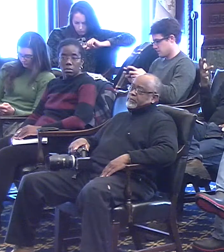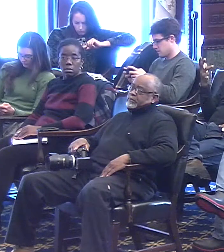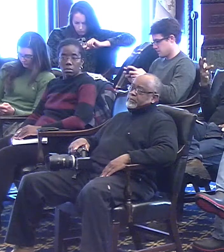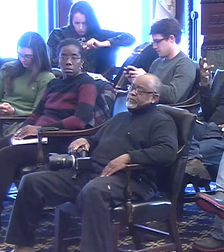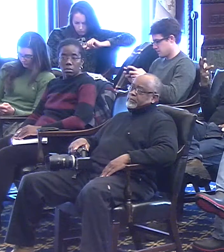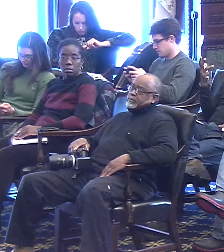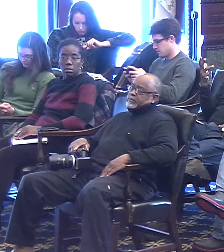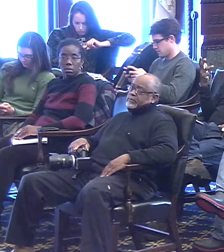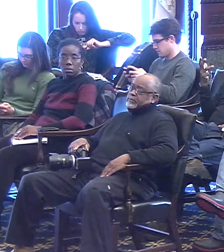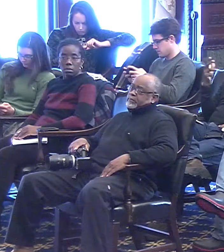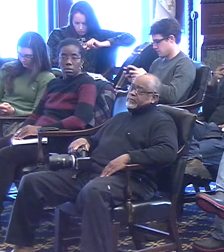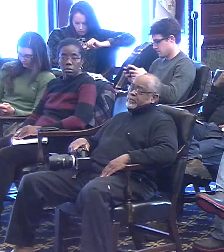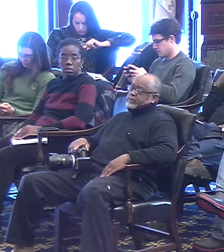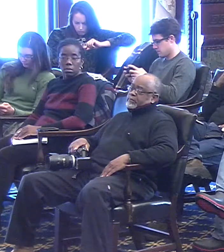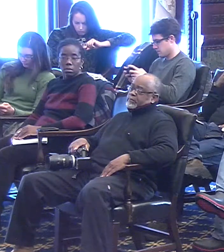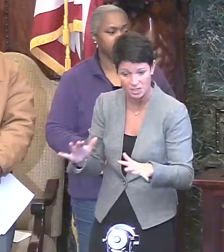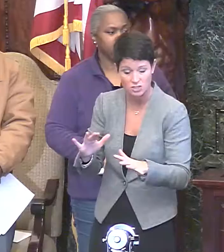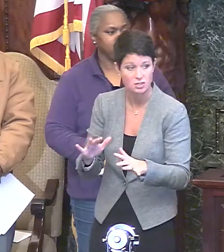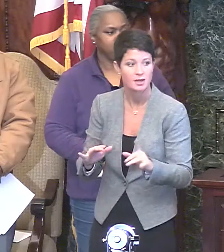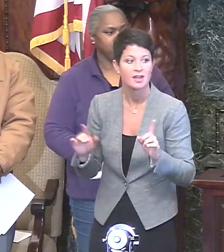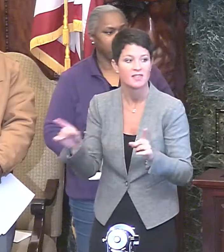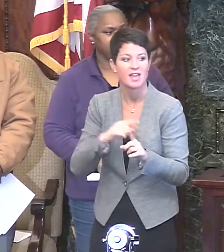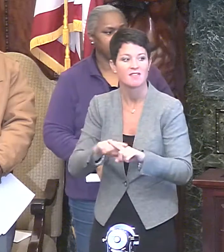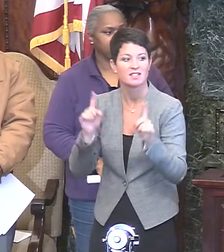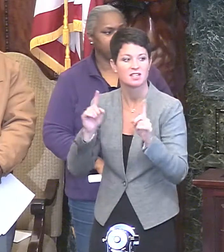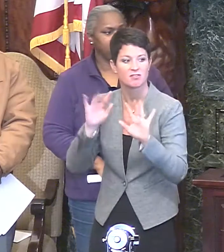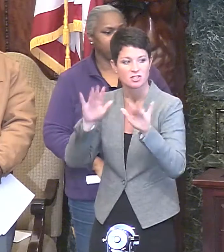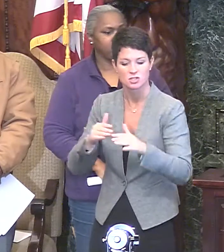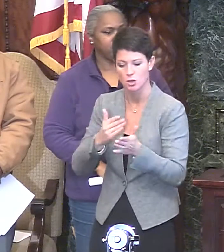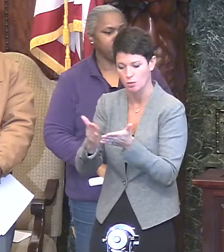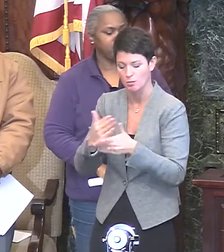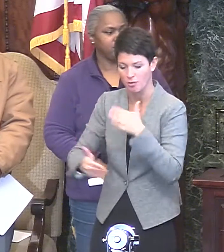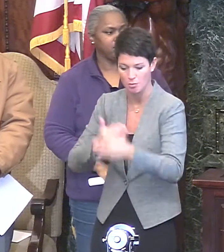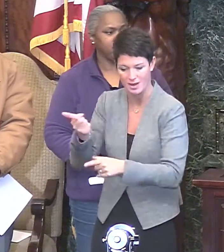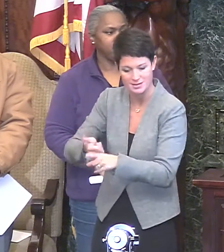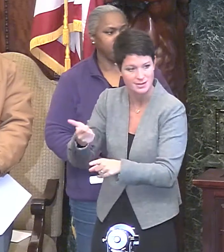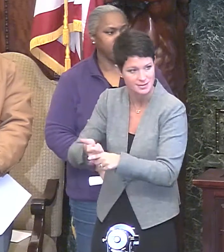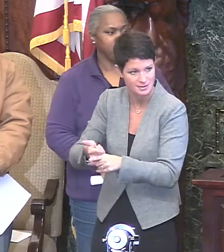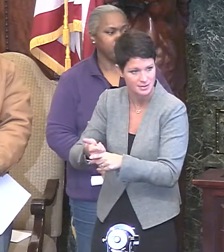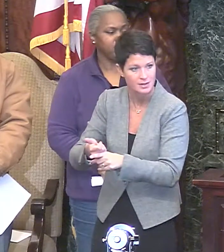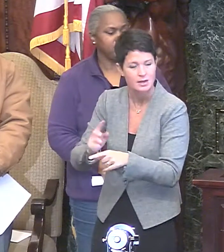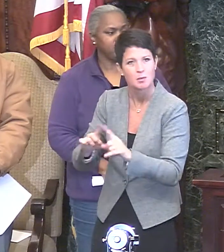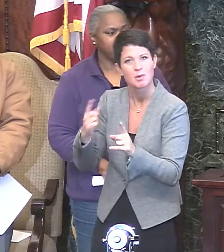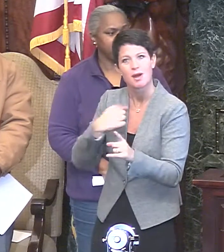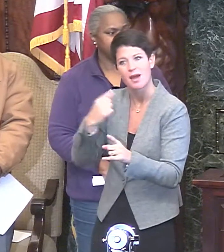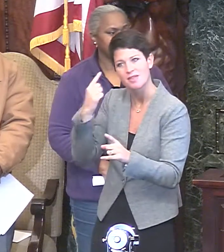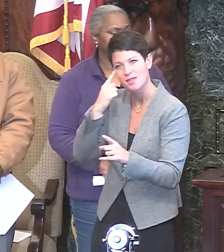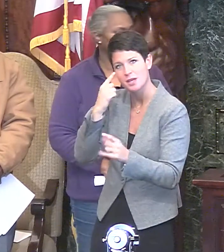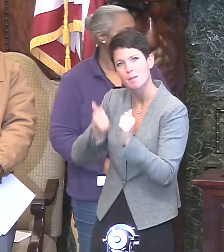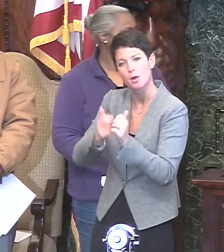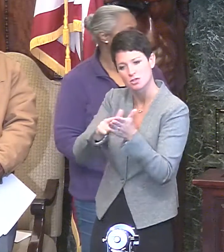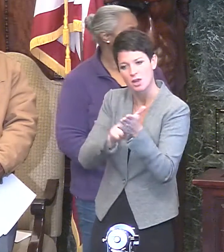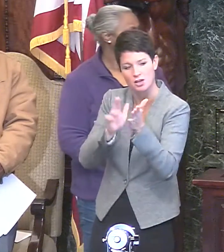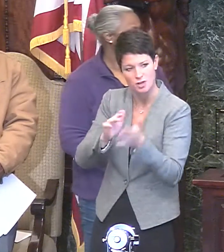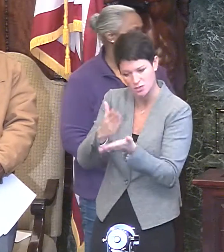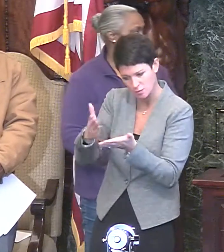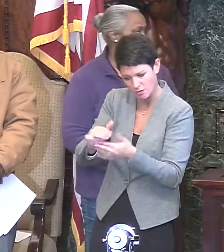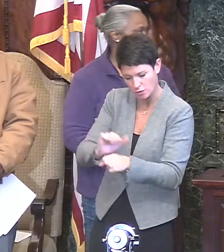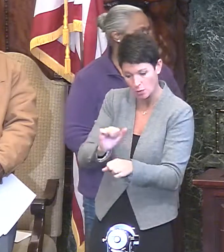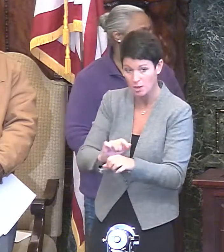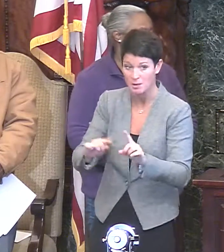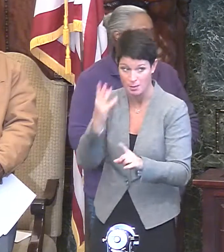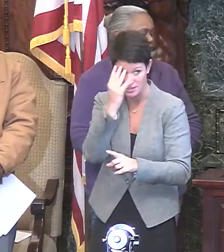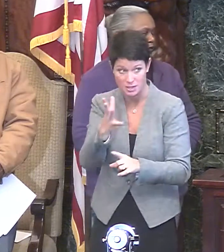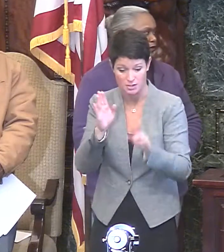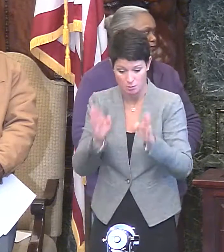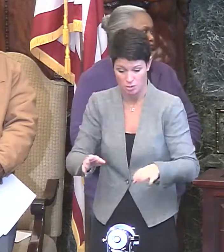removal? well, they have their own snow removal process themselves. They're involved, I believe, mostly with contractors doing that. But I will tell you,